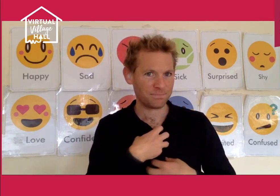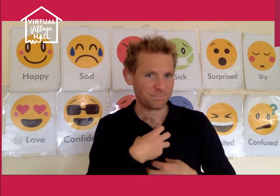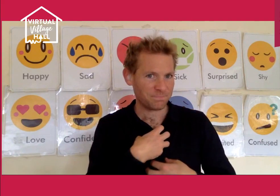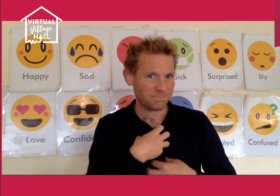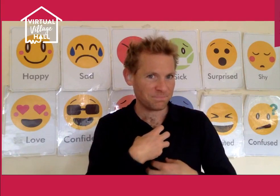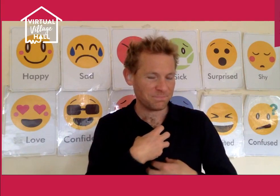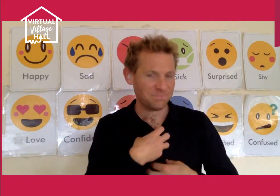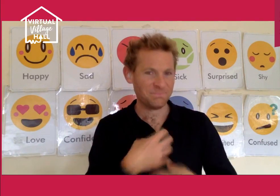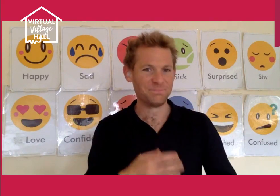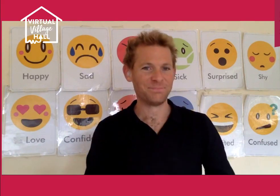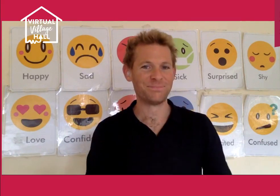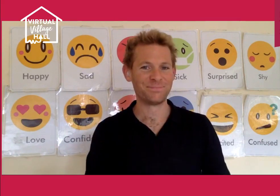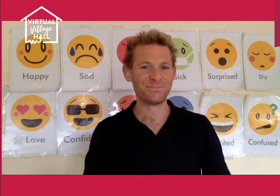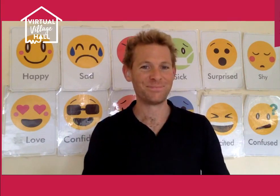scary. Ooh.